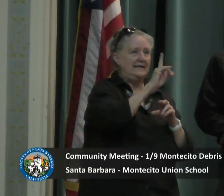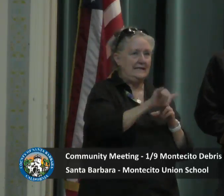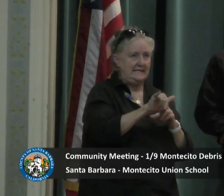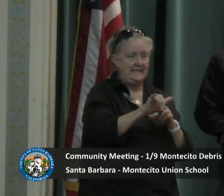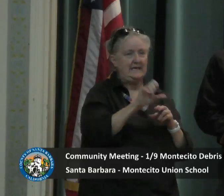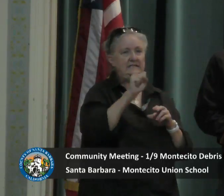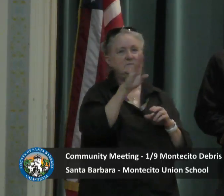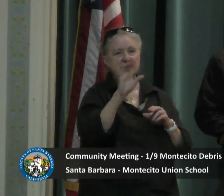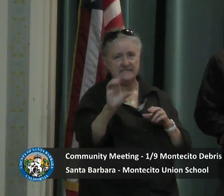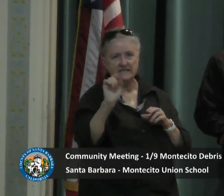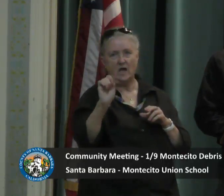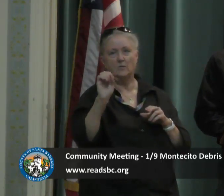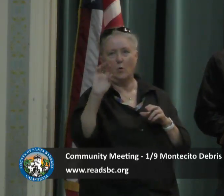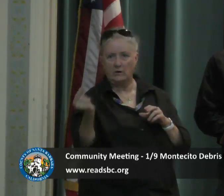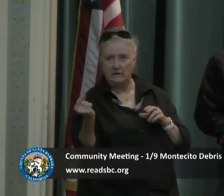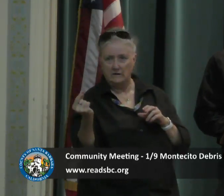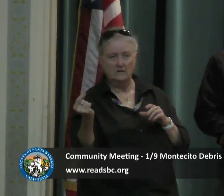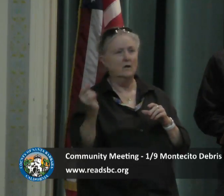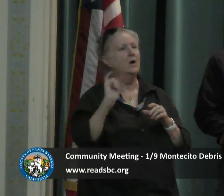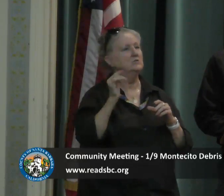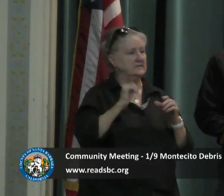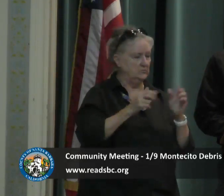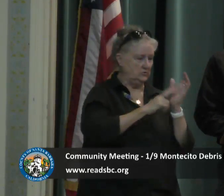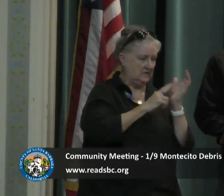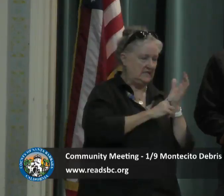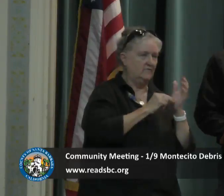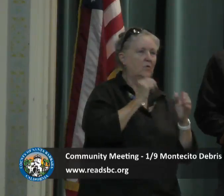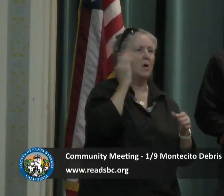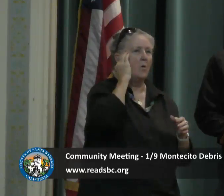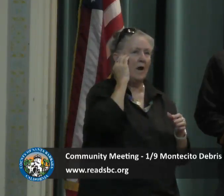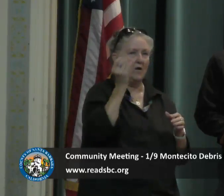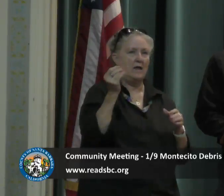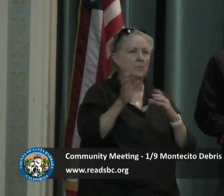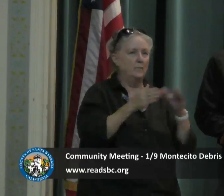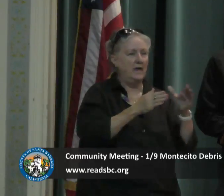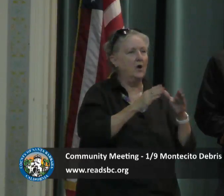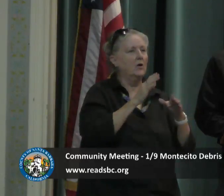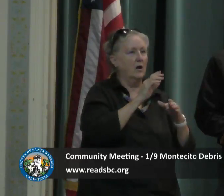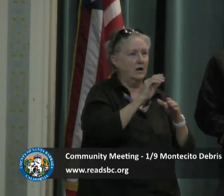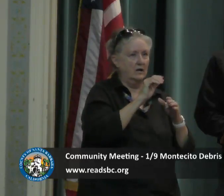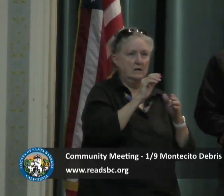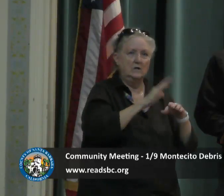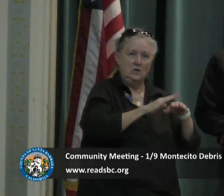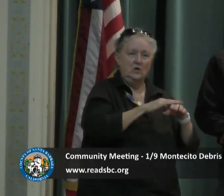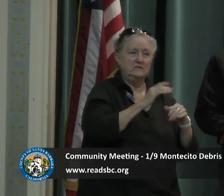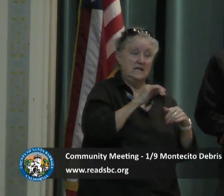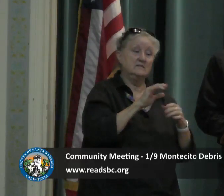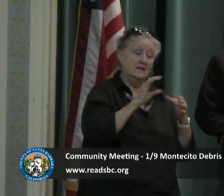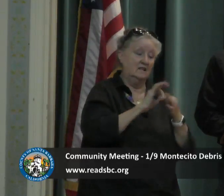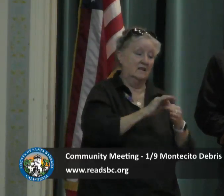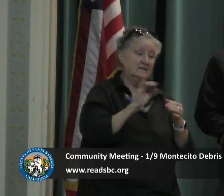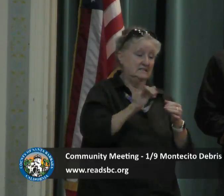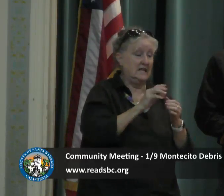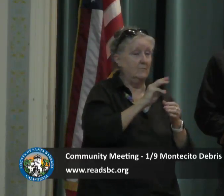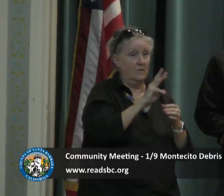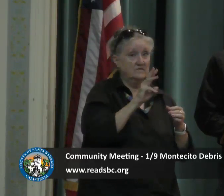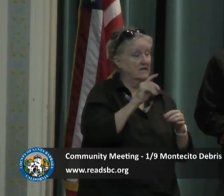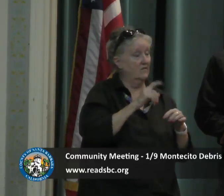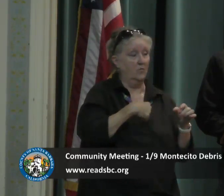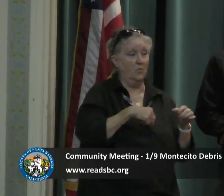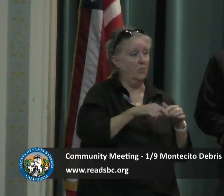readysbc.org. You also need to sign up for Wear and Prepare Alerts, which has a link on this same website. Because if we can't reach